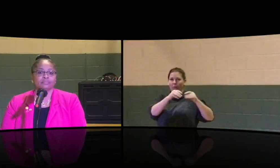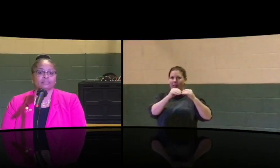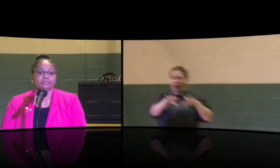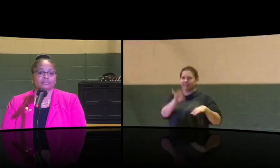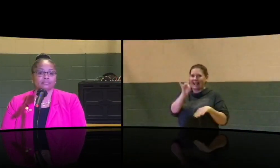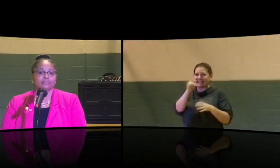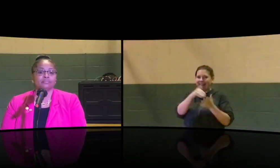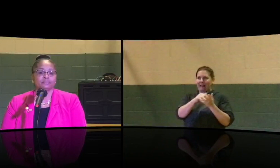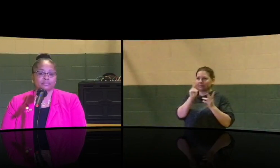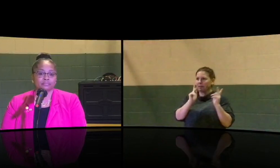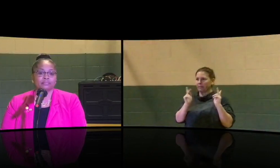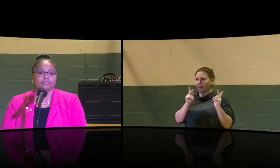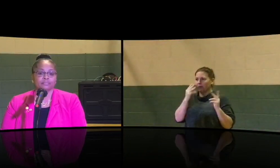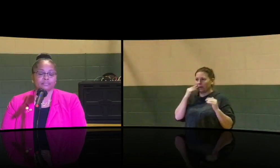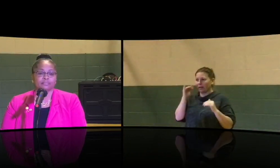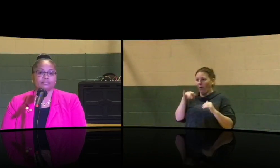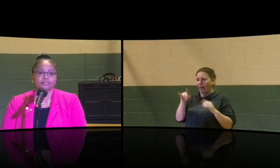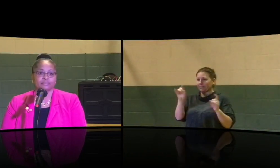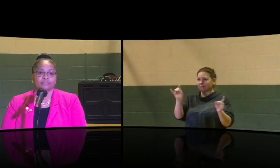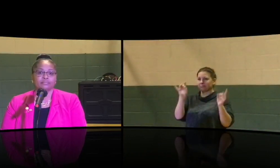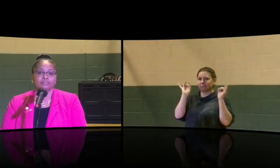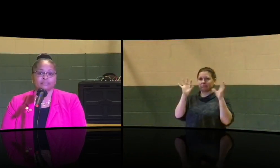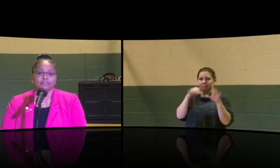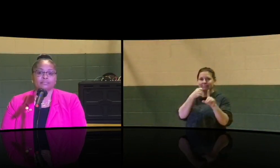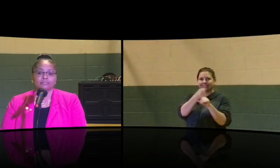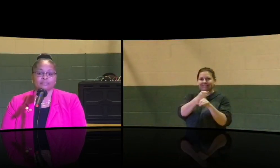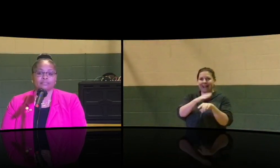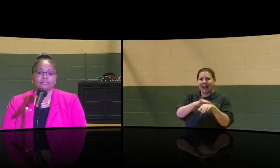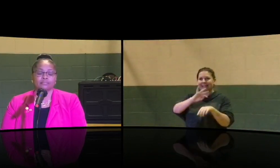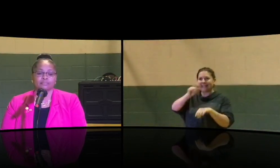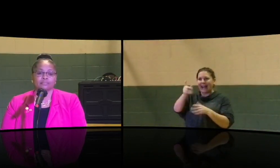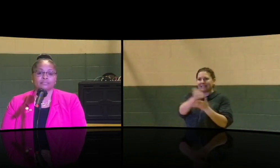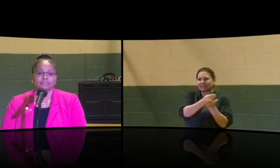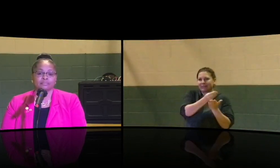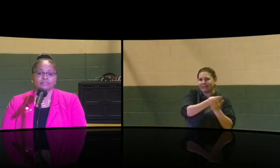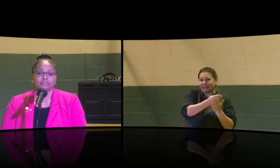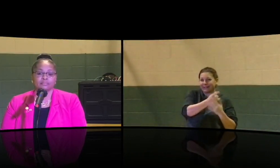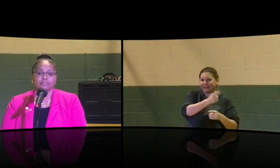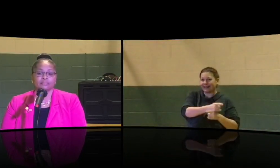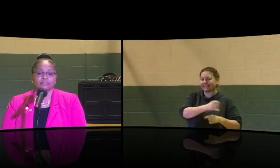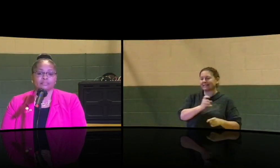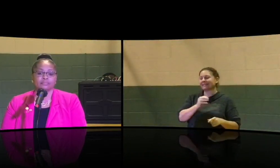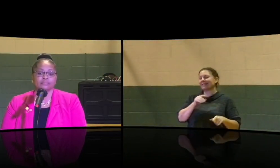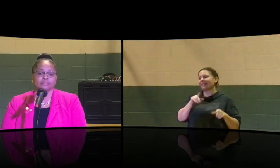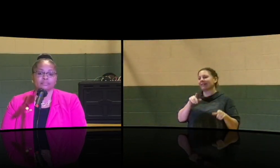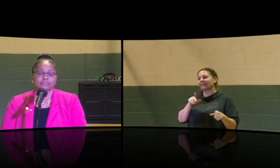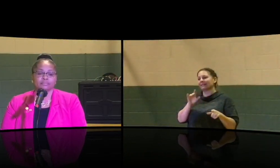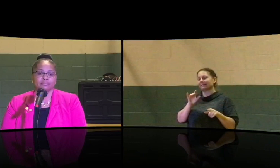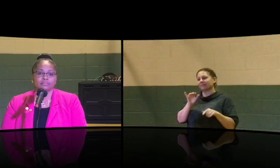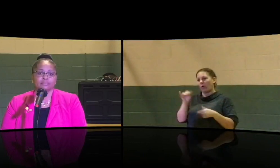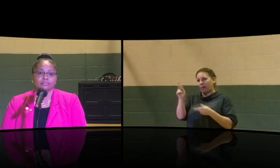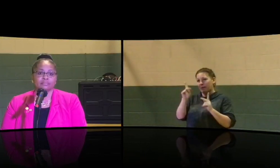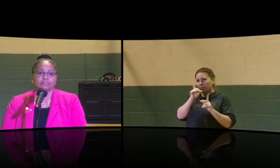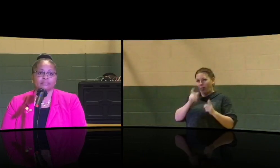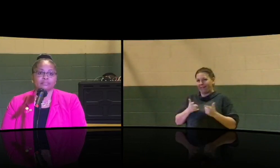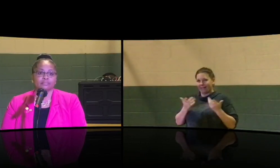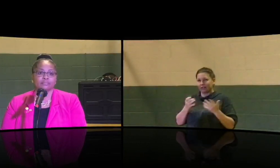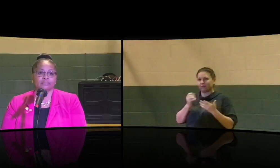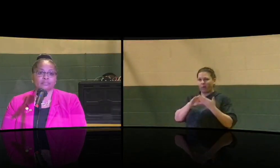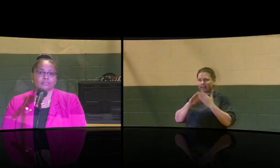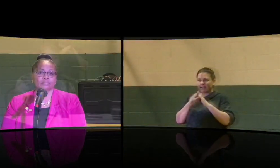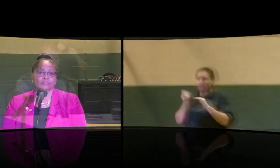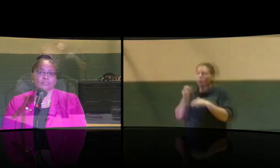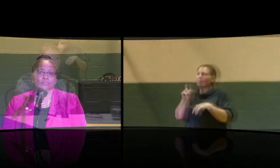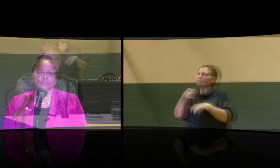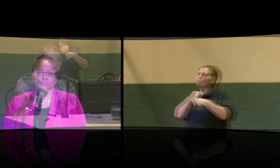,000 people in this city. We know that has tremendous impact on the tax revenue that we have for our constituents and for our cities. So we need to make sure,